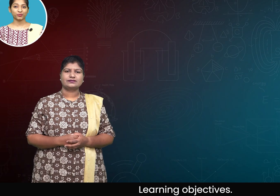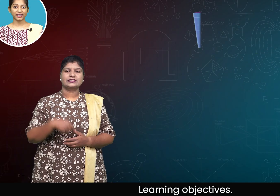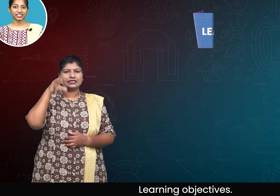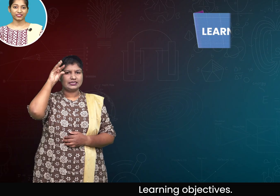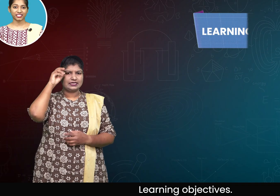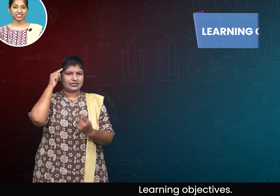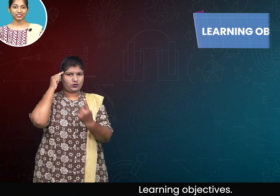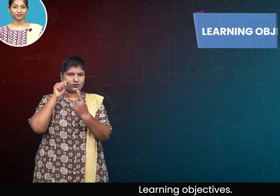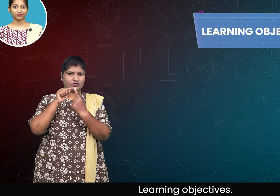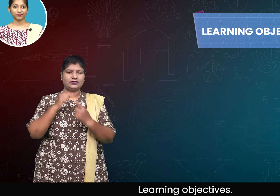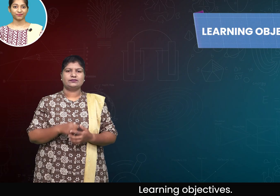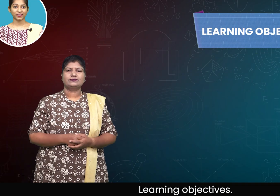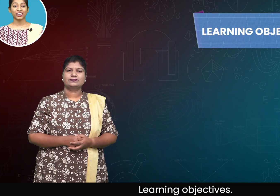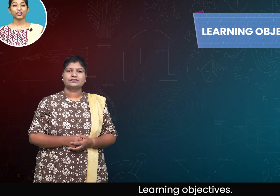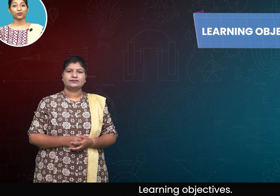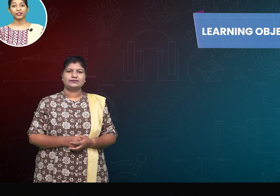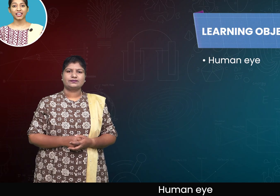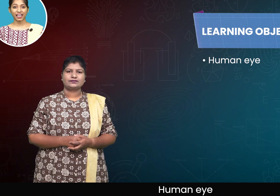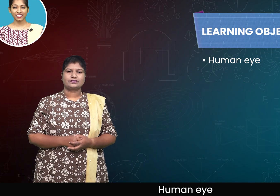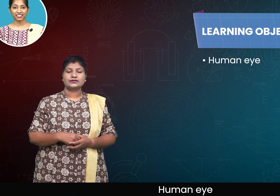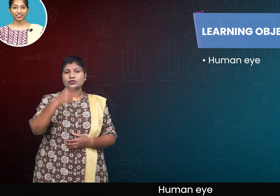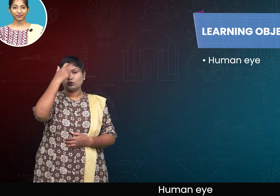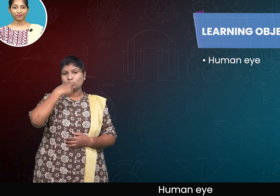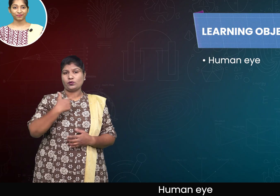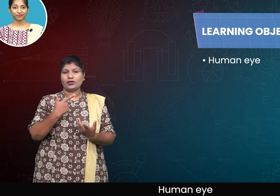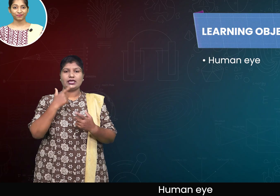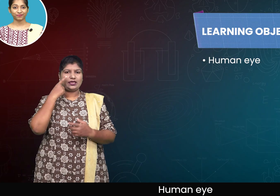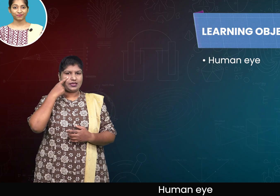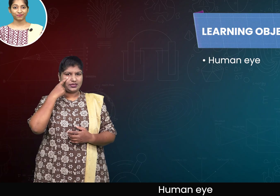Learning objectives: human eye,